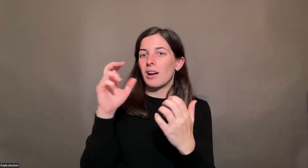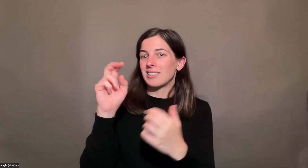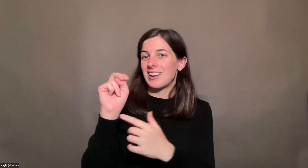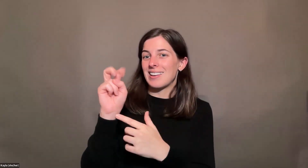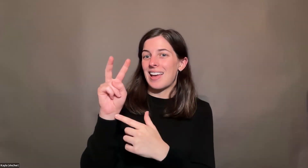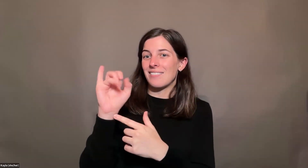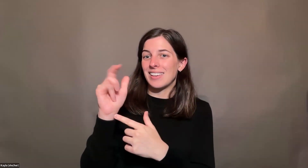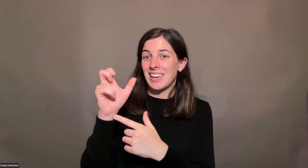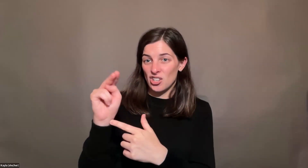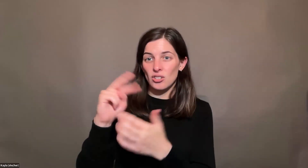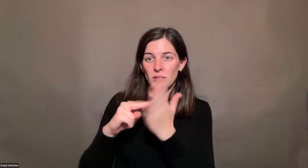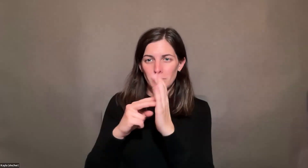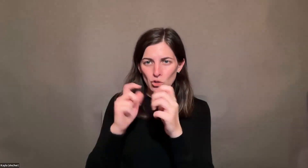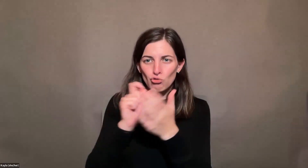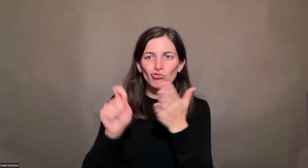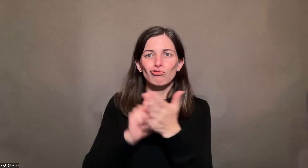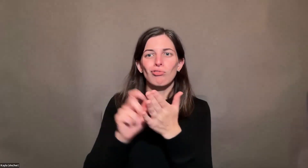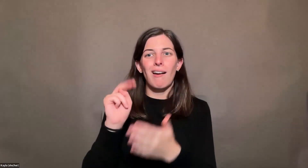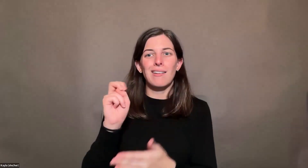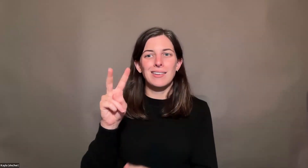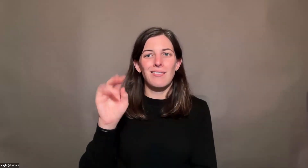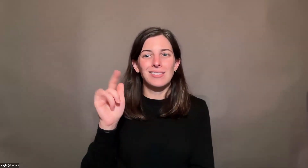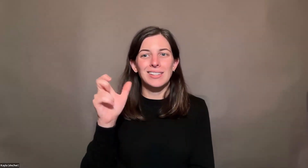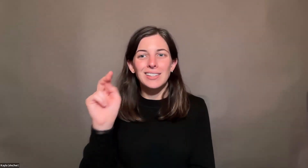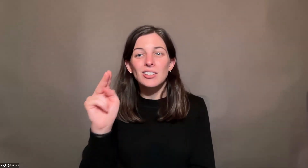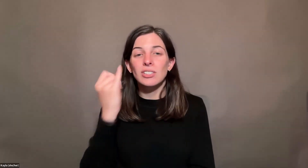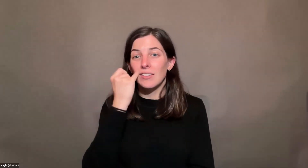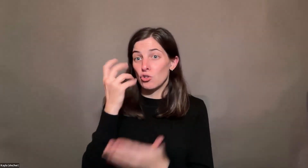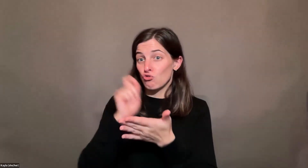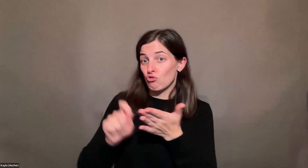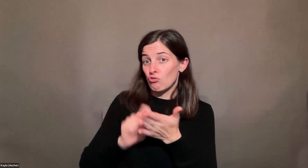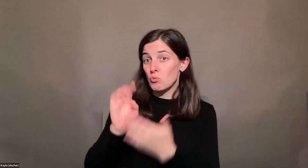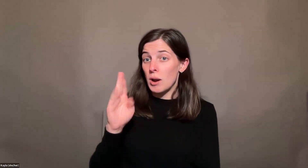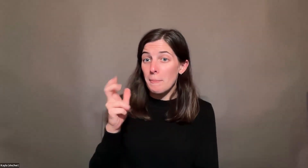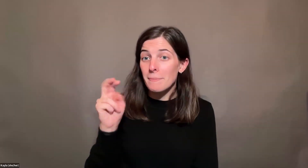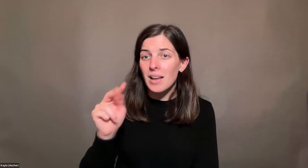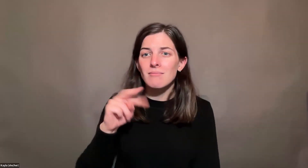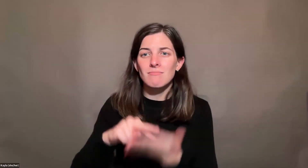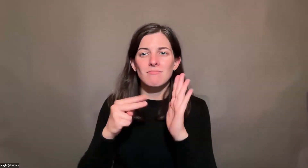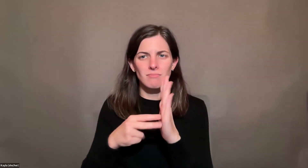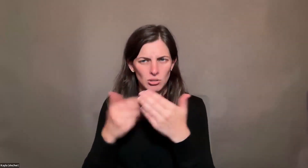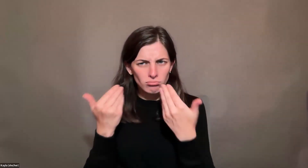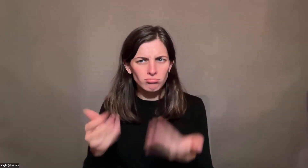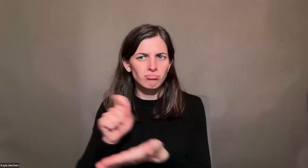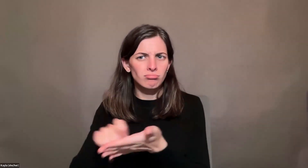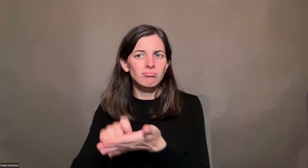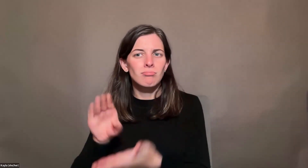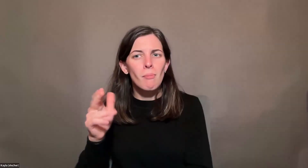navigation, or you are actually writing some button, then instead of div you can actually use button. So